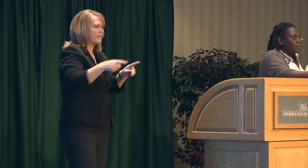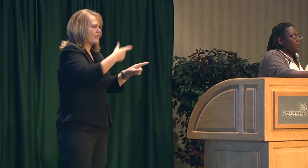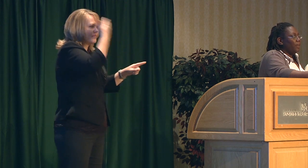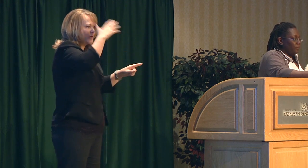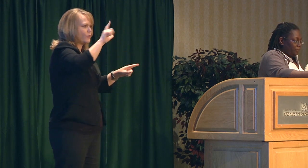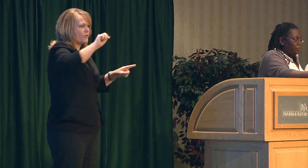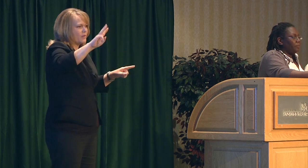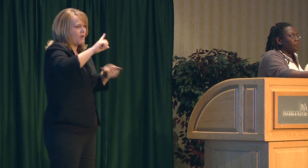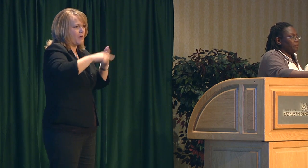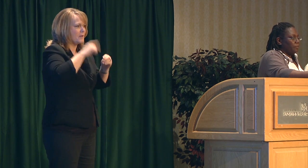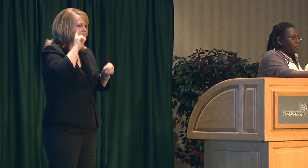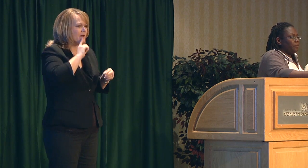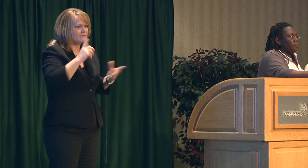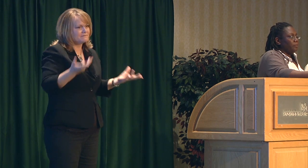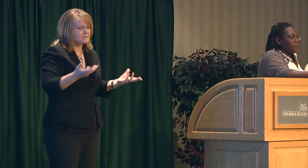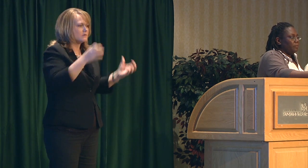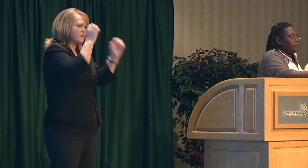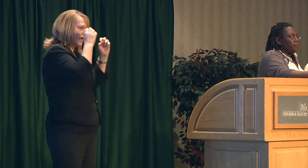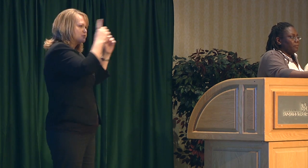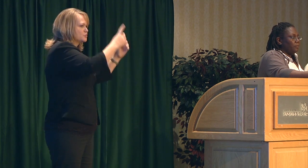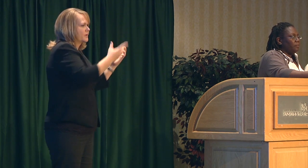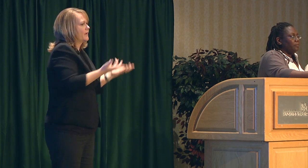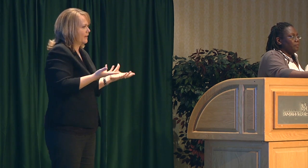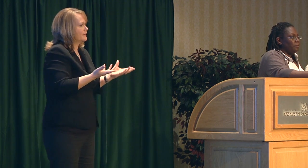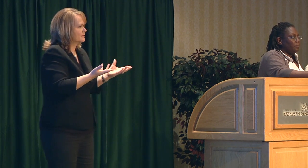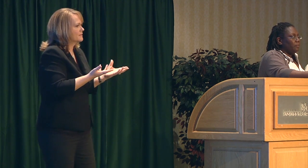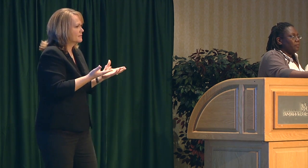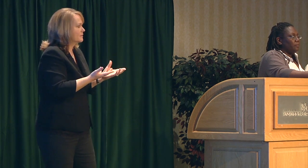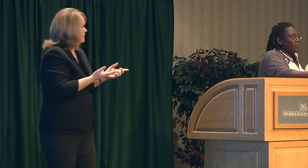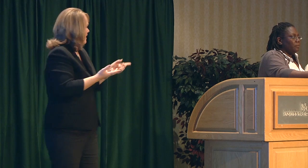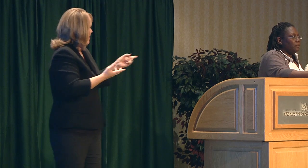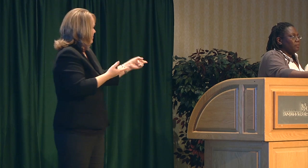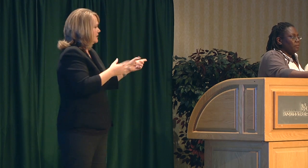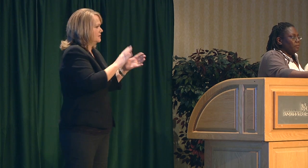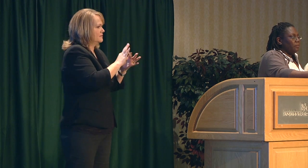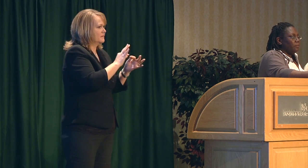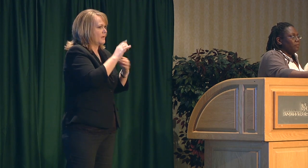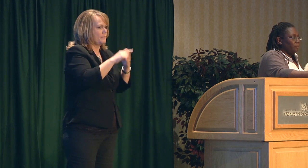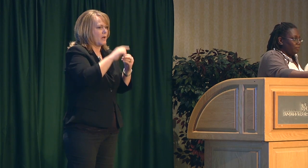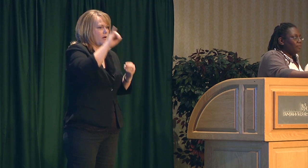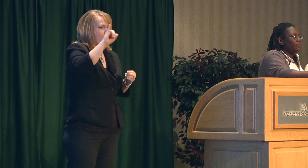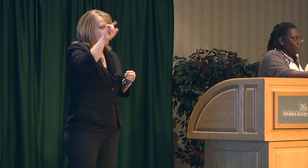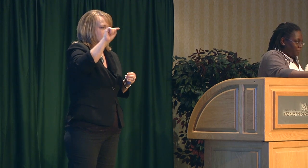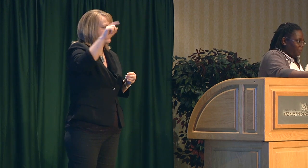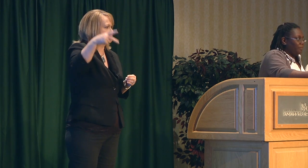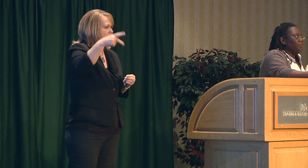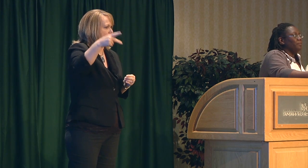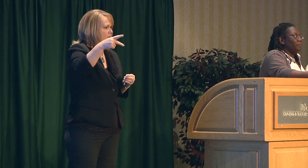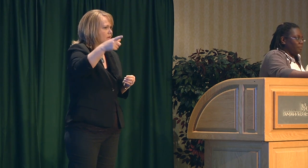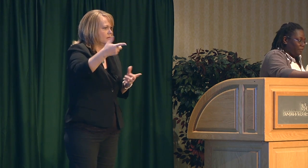non-stop, having to educate people. And Valerie, you're talking about, you get done with the ITP, you're just starting